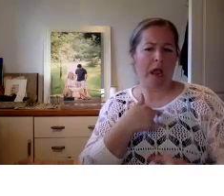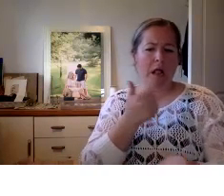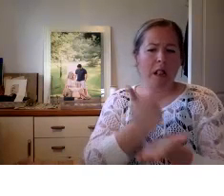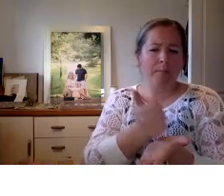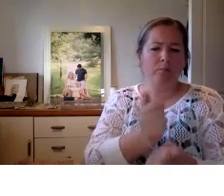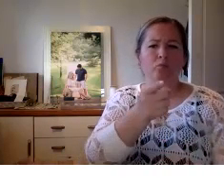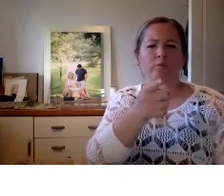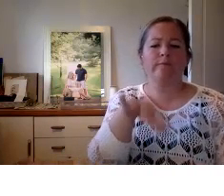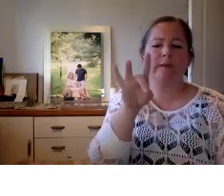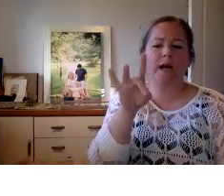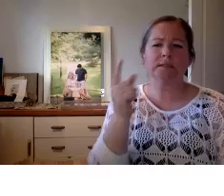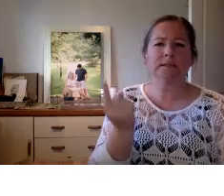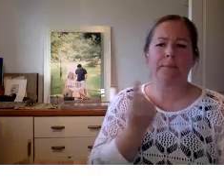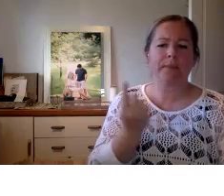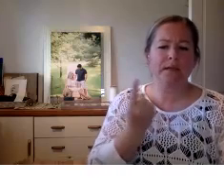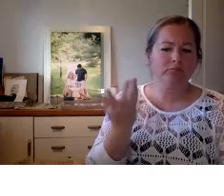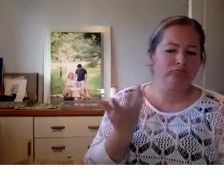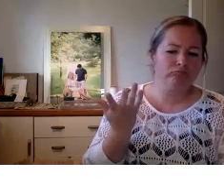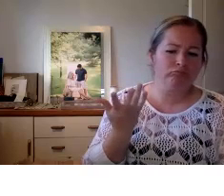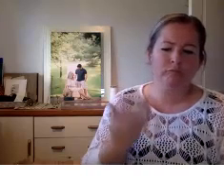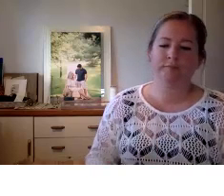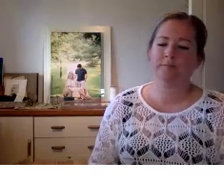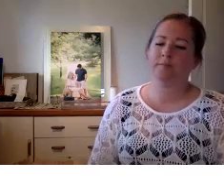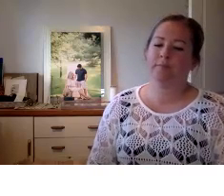Can I help you find something?